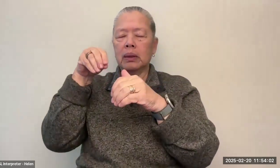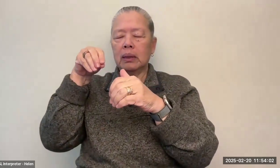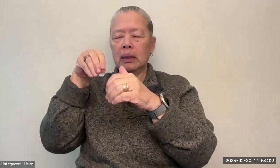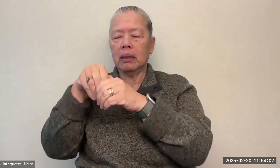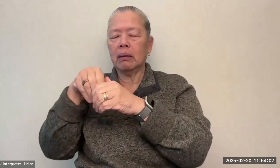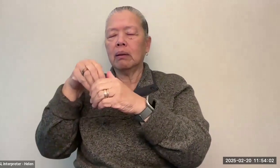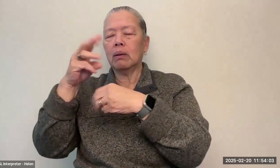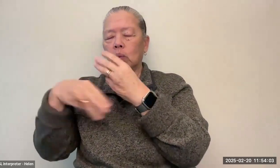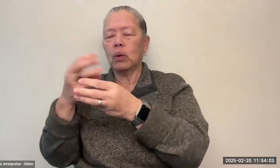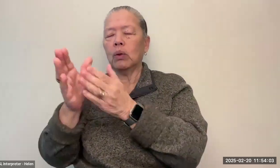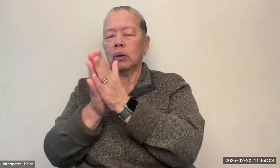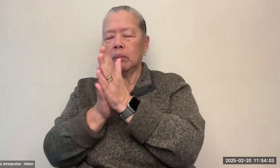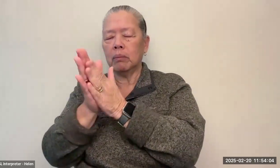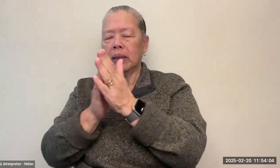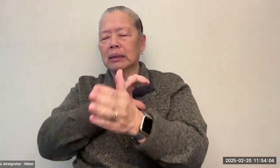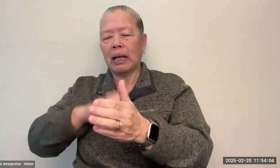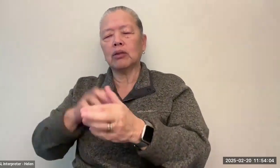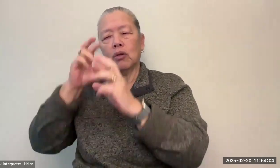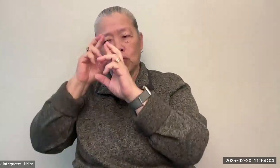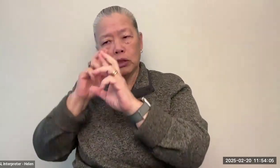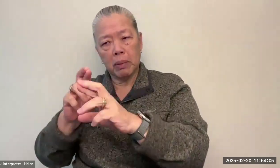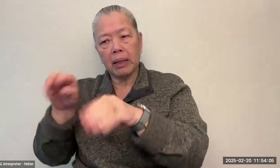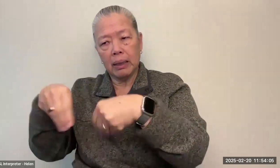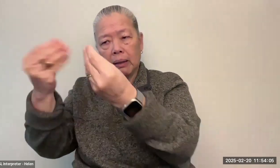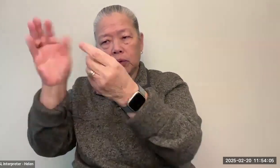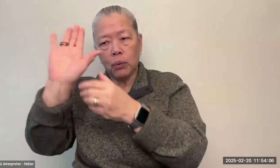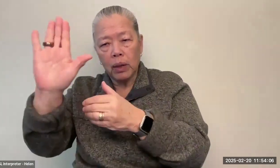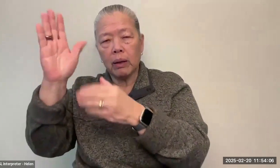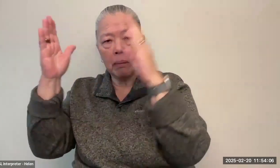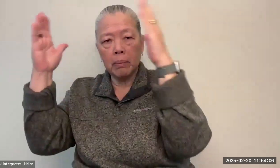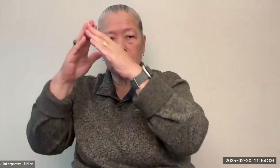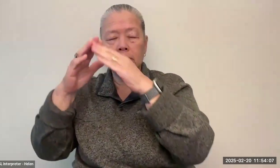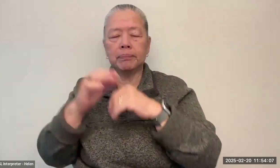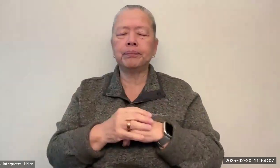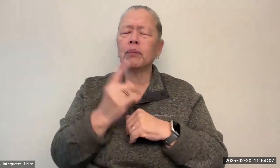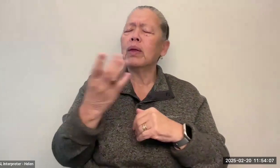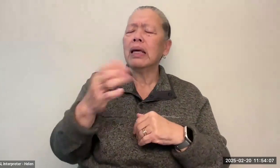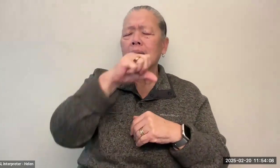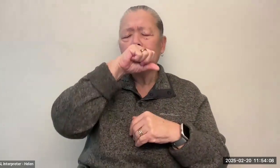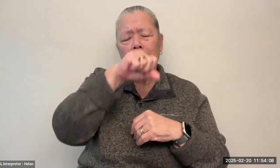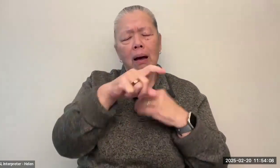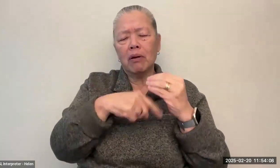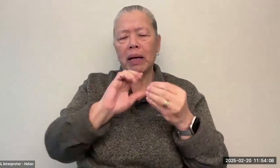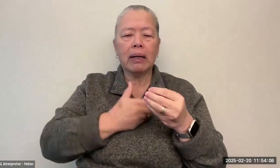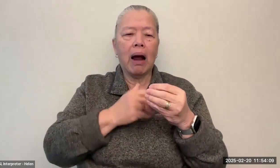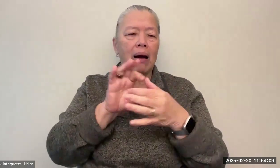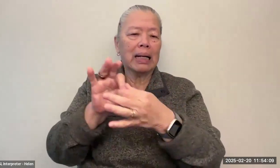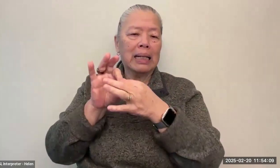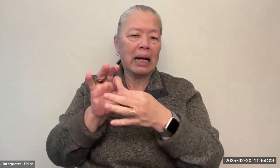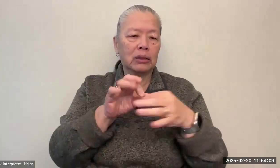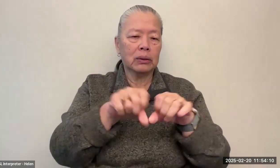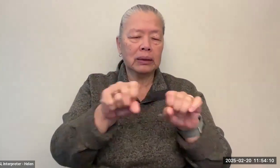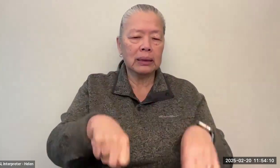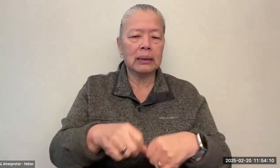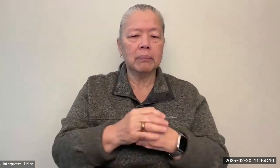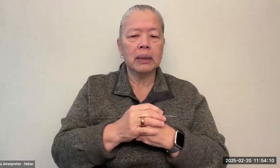Council. You know, one of the things that I love about our connection is the way that culturally we're